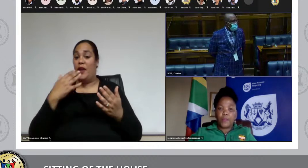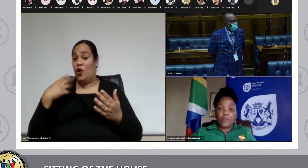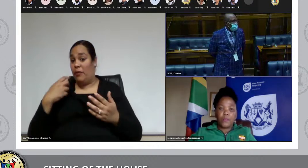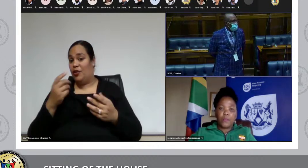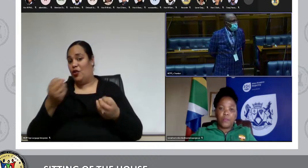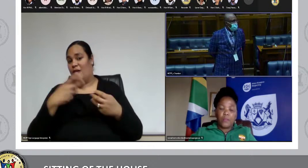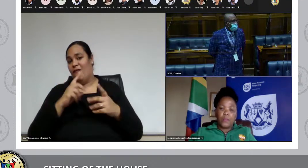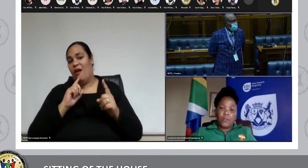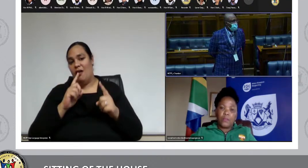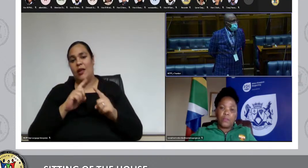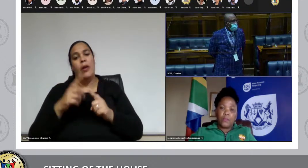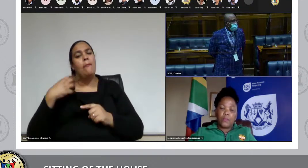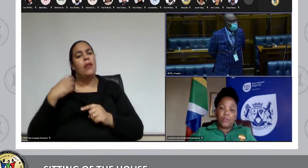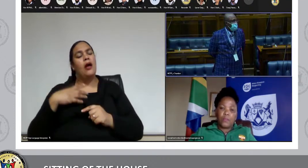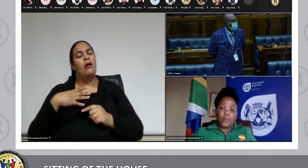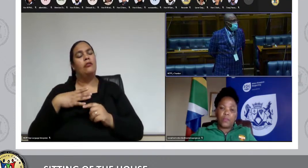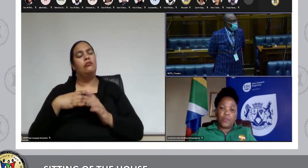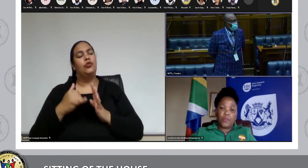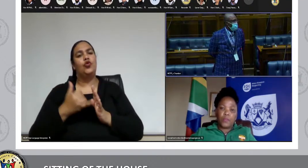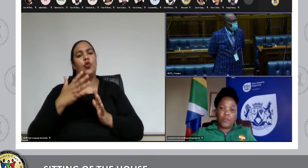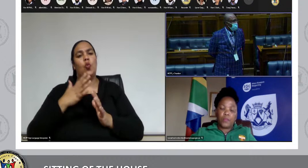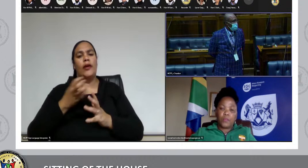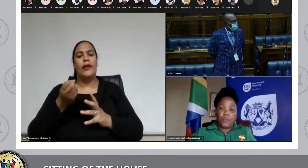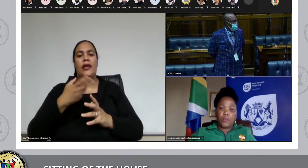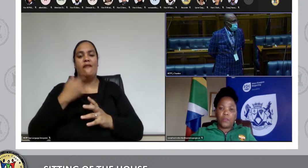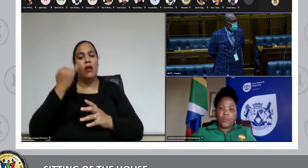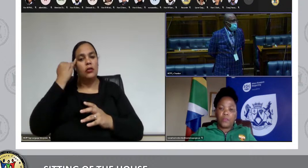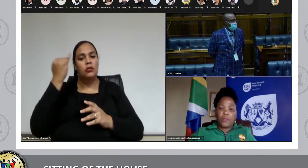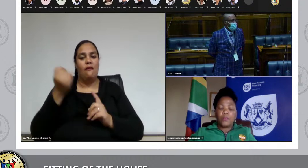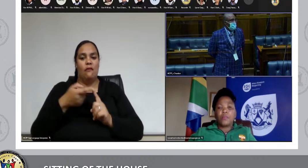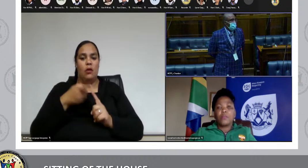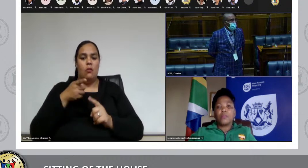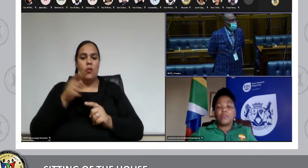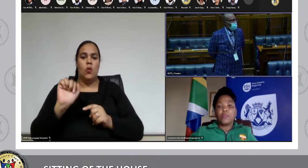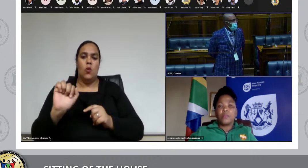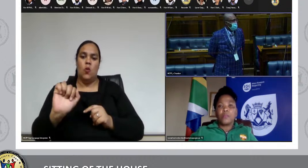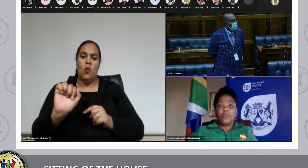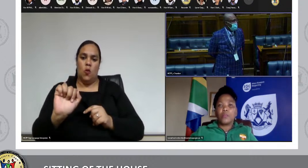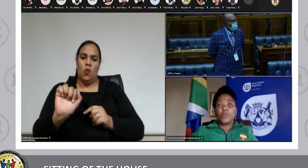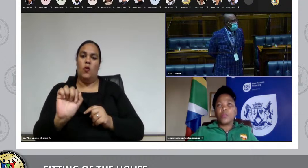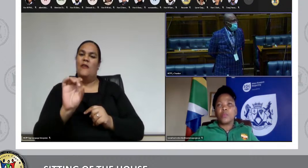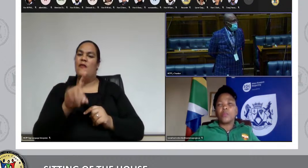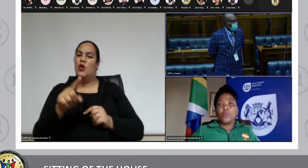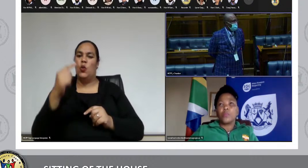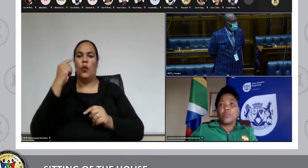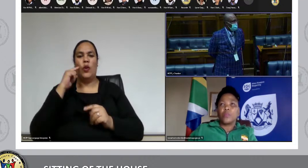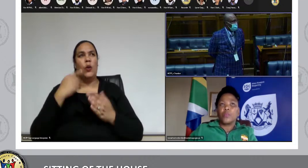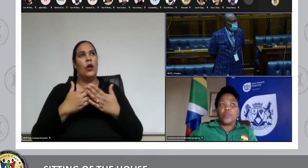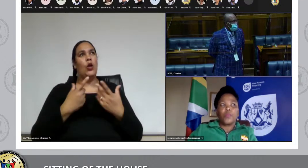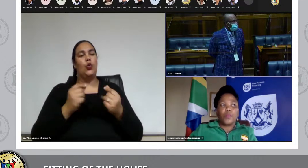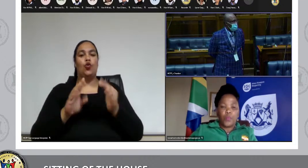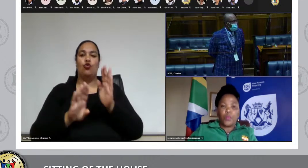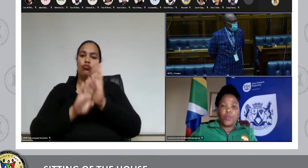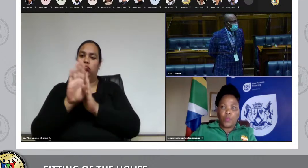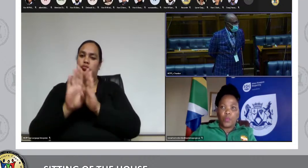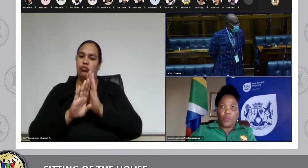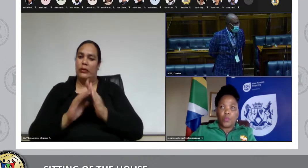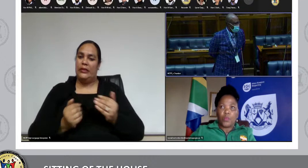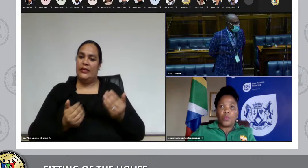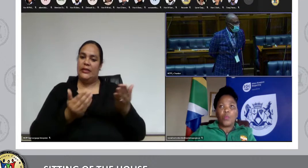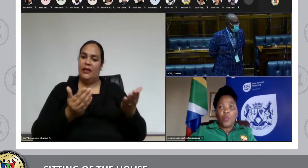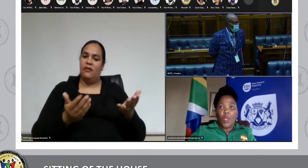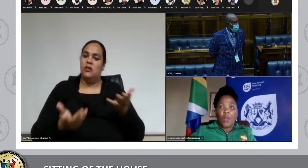answer. Minister, I just want to get an idea from you. What do you think can be done to improve the services, and